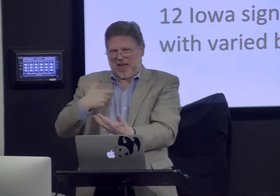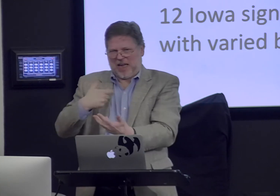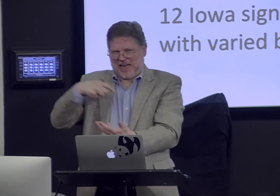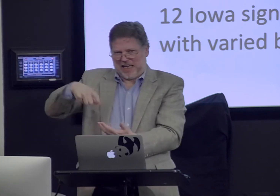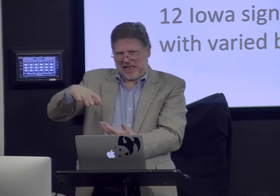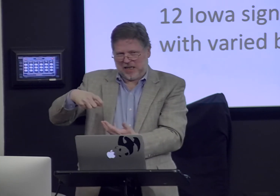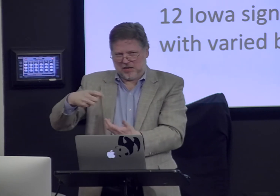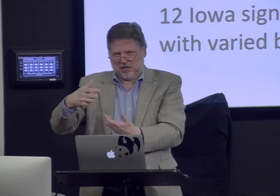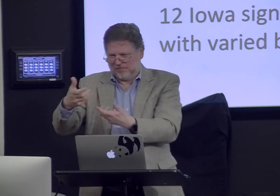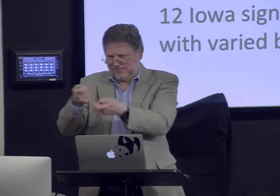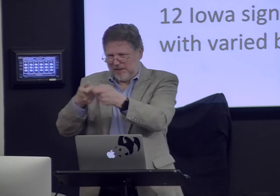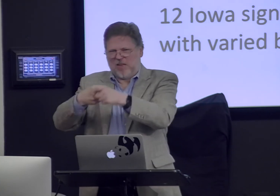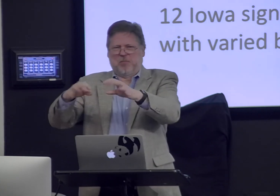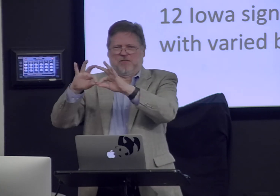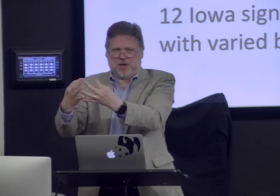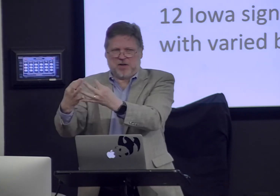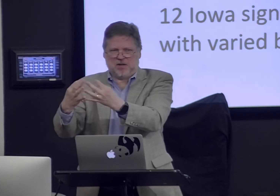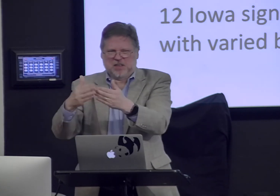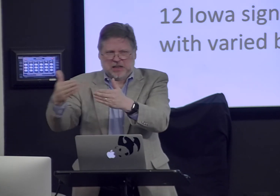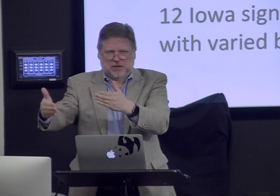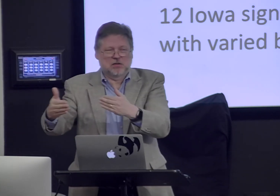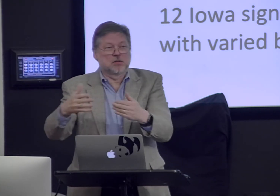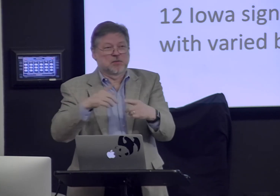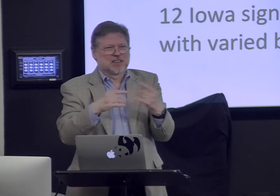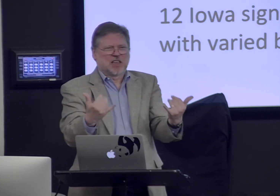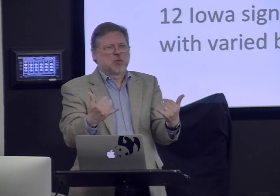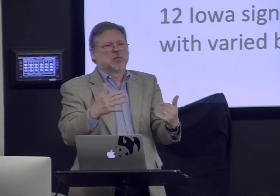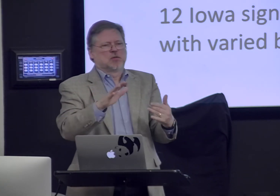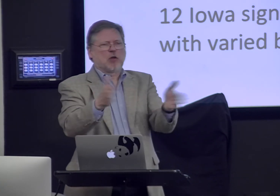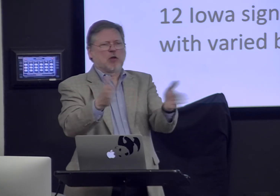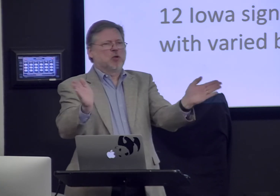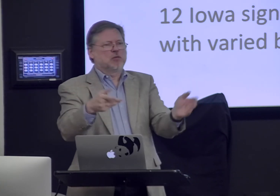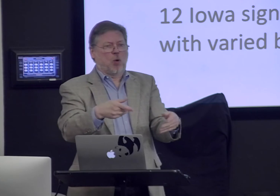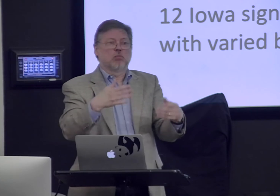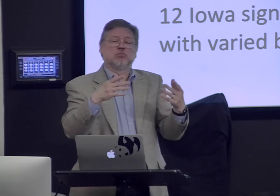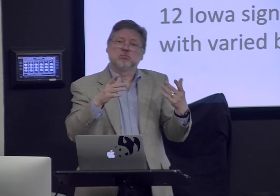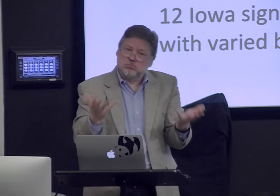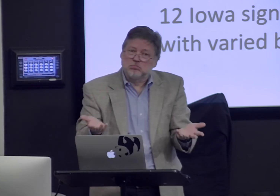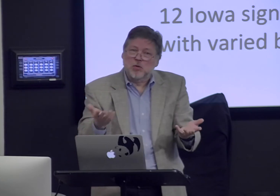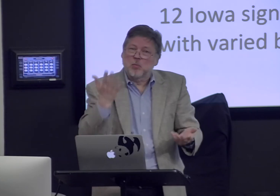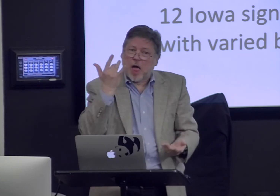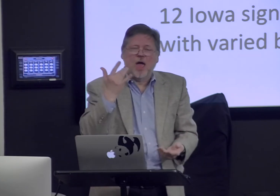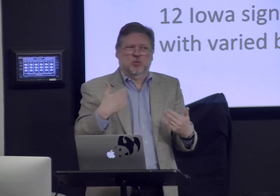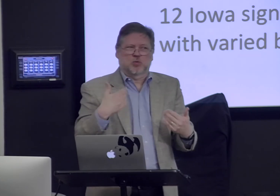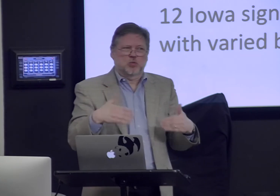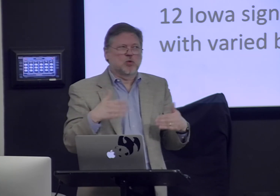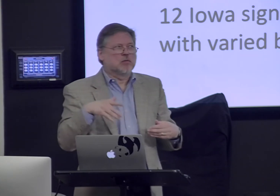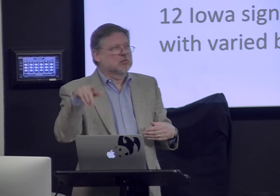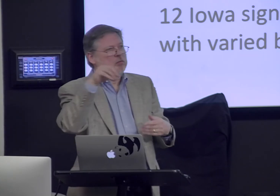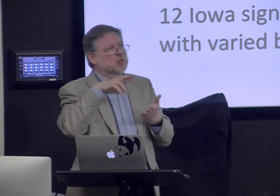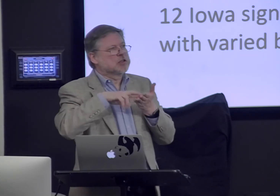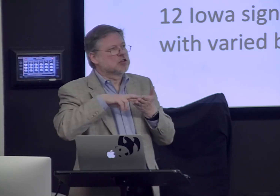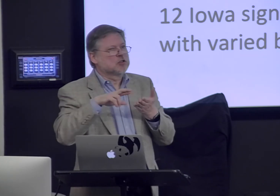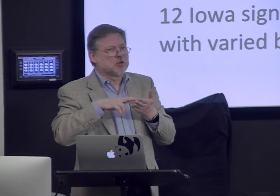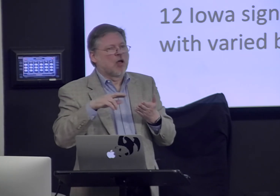in seeing the first responses to the word list, we were able to then select a subset